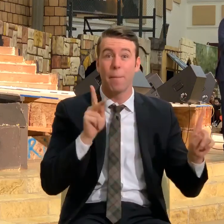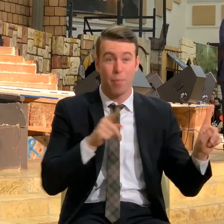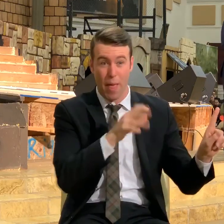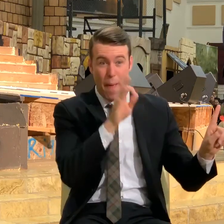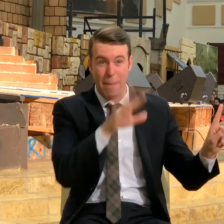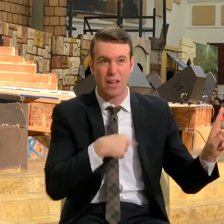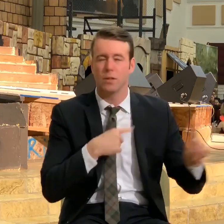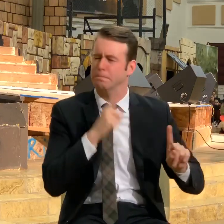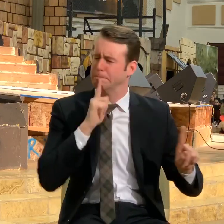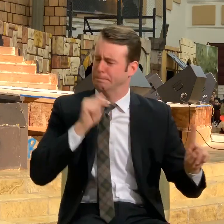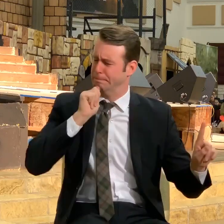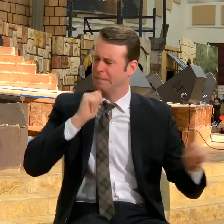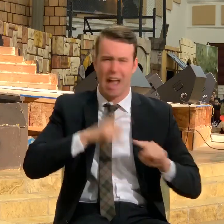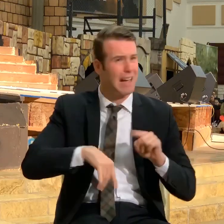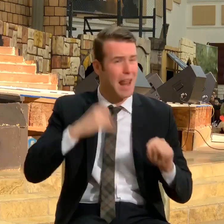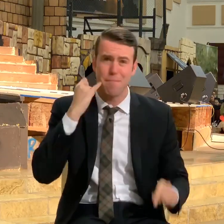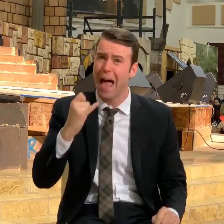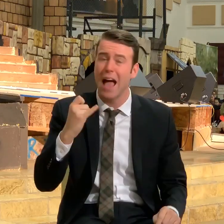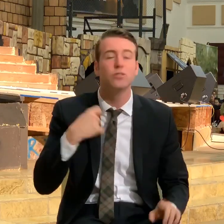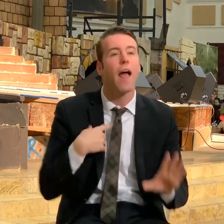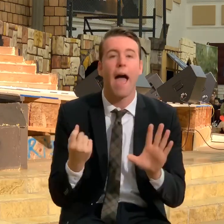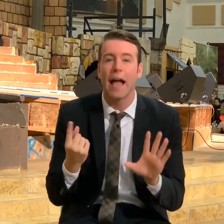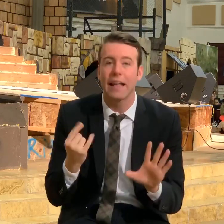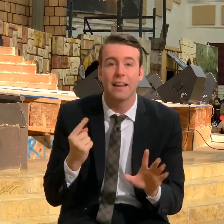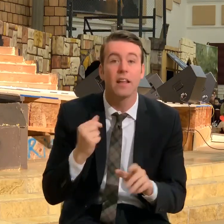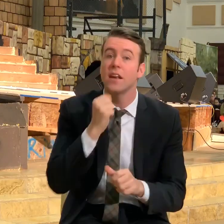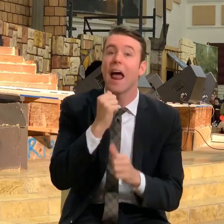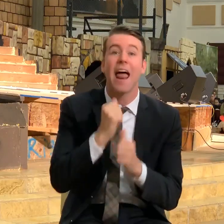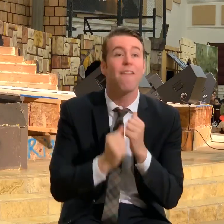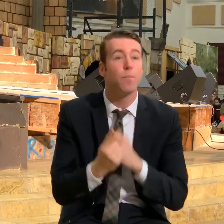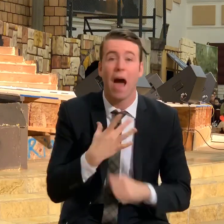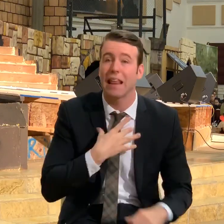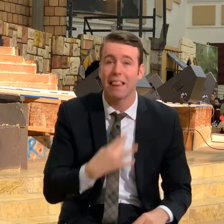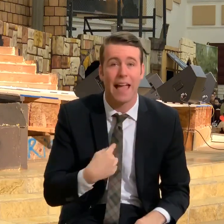And I get it. Not everybody likes me.